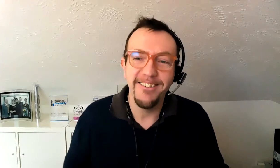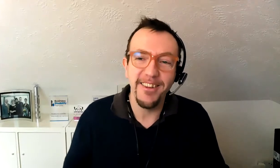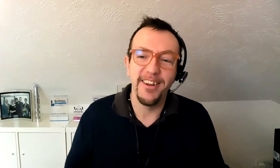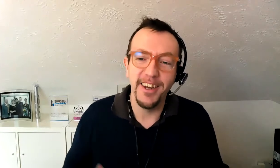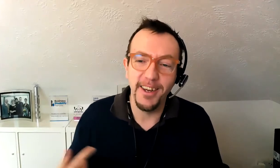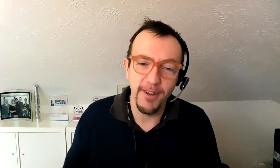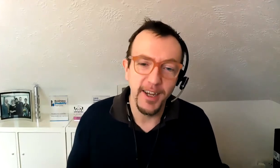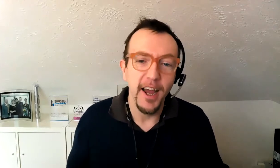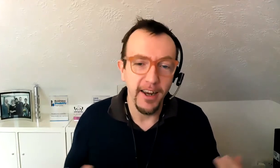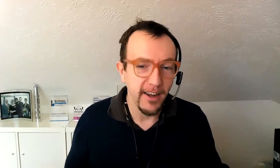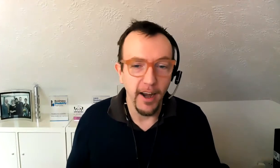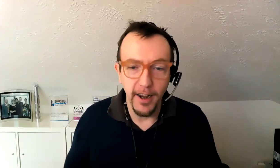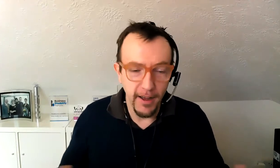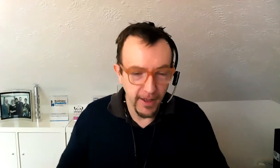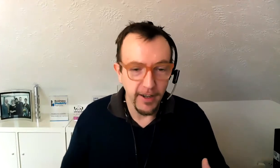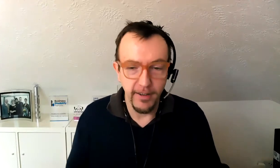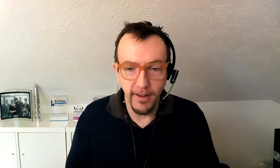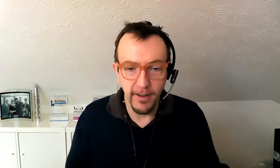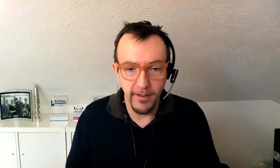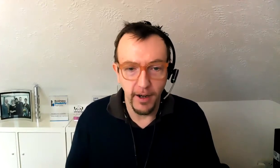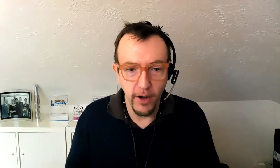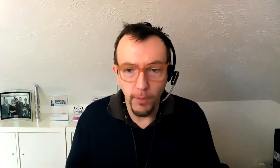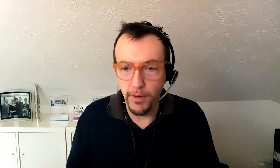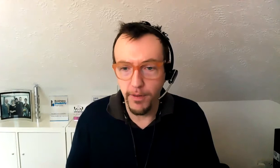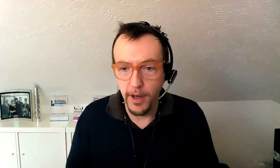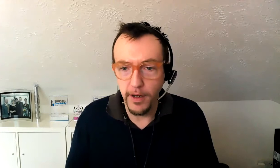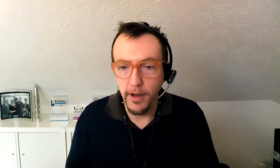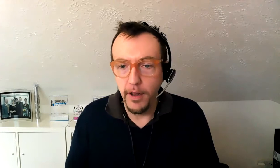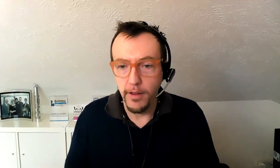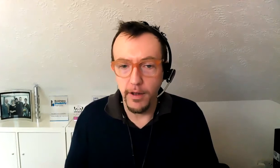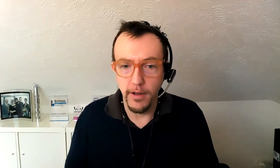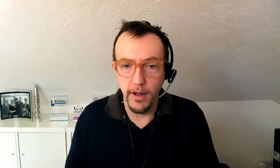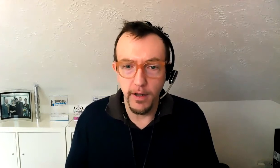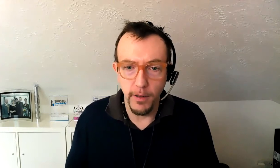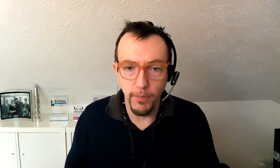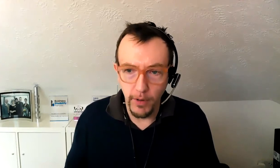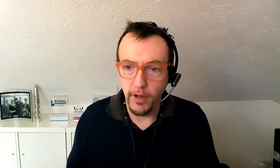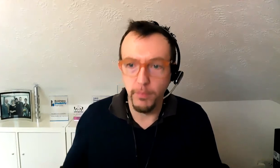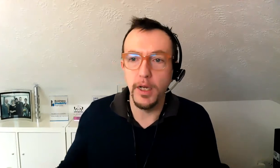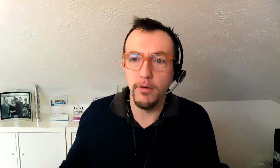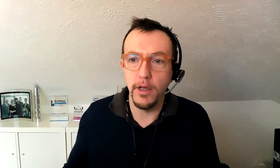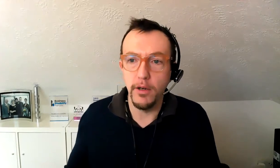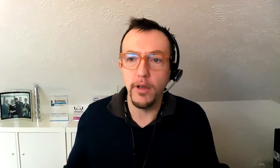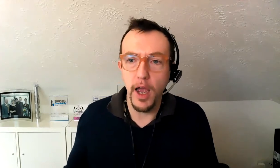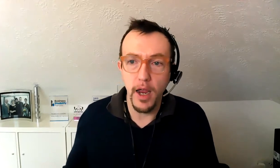rather than ITV, and I think it's a common thing that the broadcast media in the UK